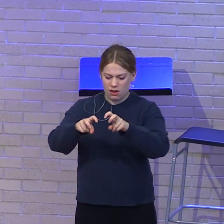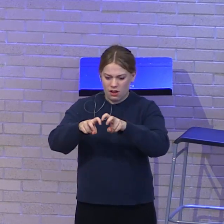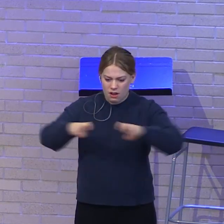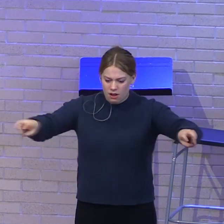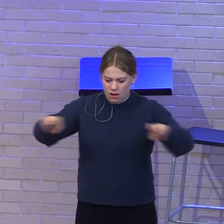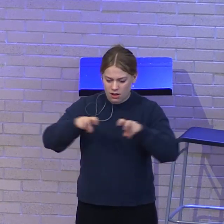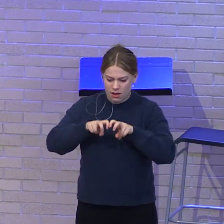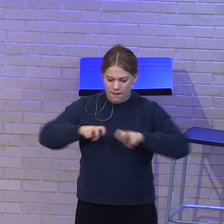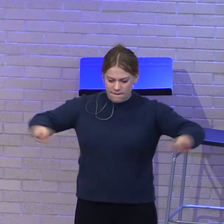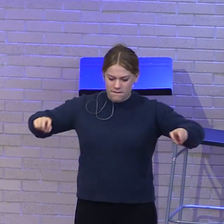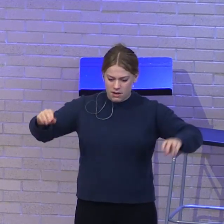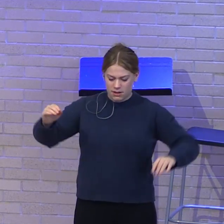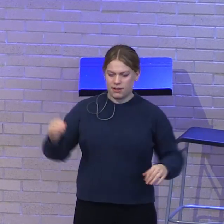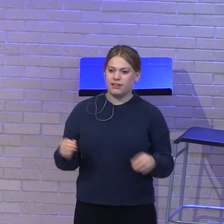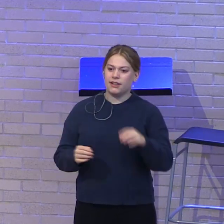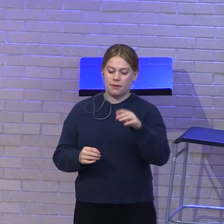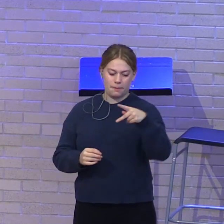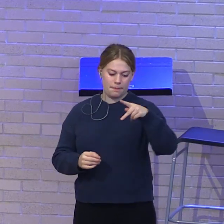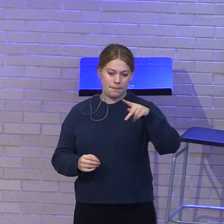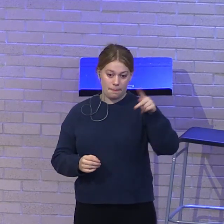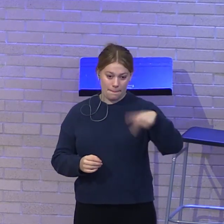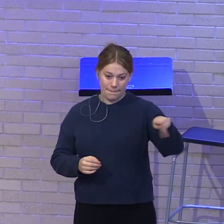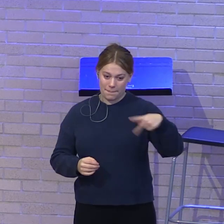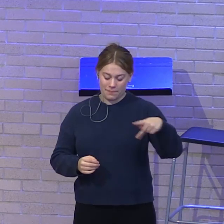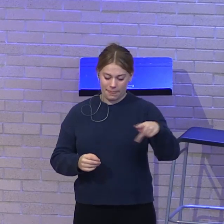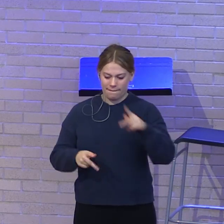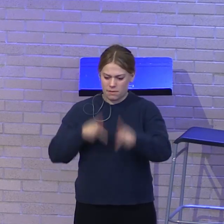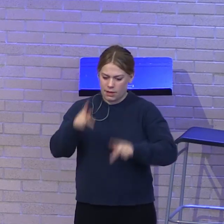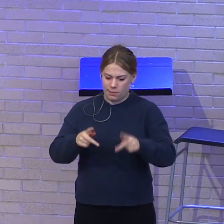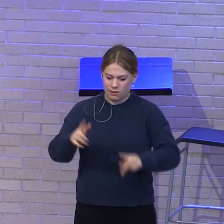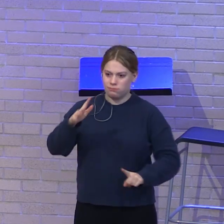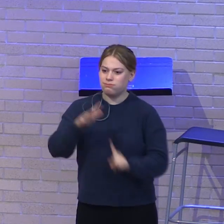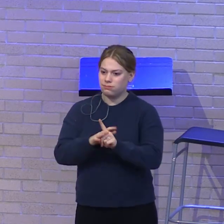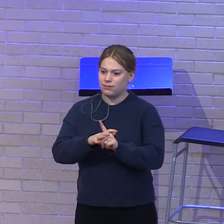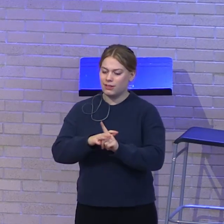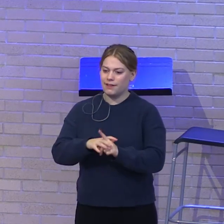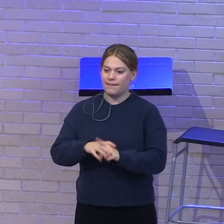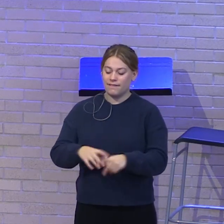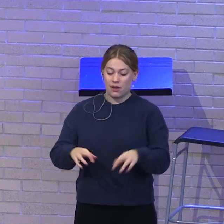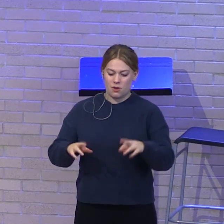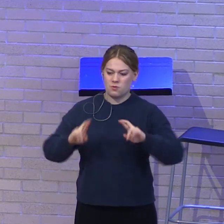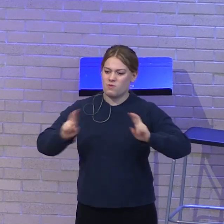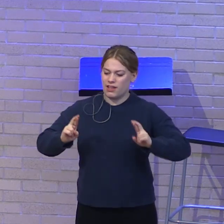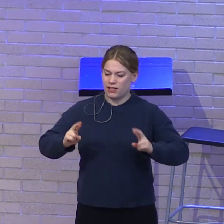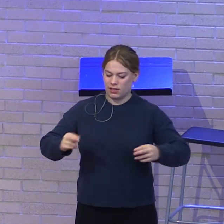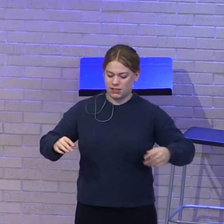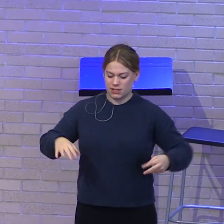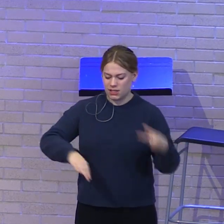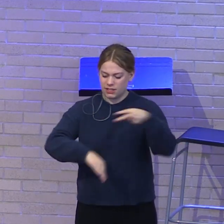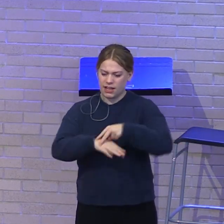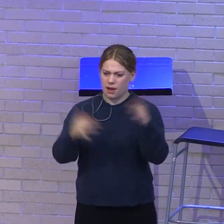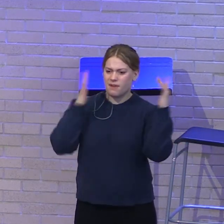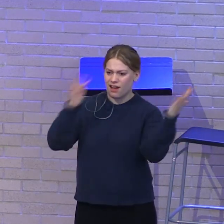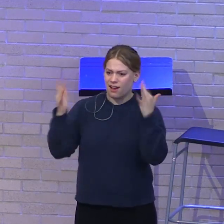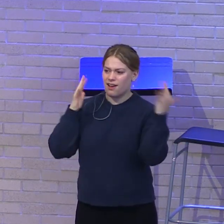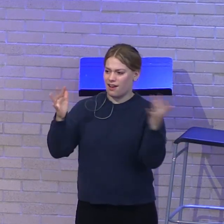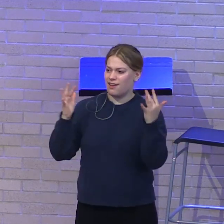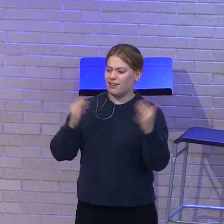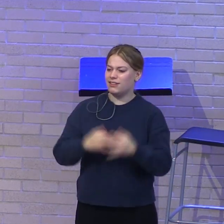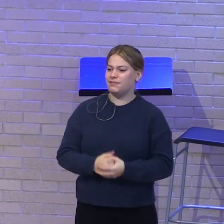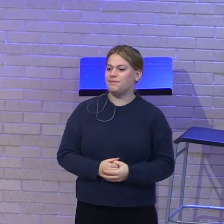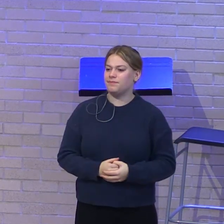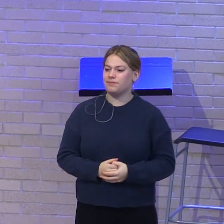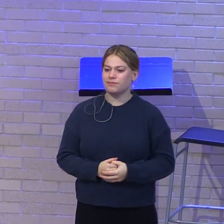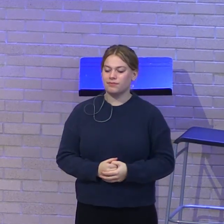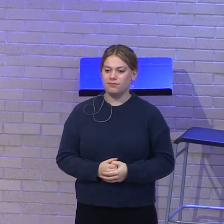with Peregrines, ready to give them the standing ovation at the end of the project. And there was also, it felt like, every once